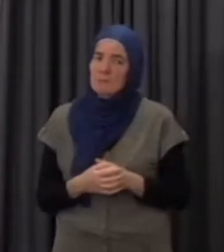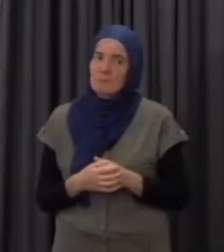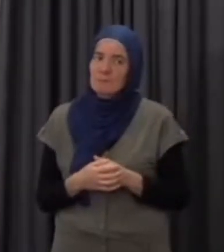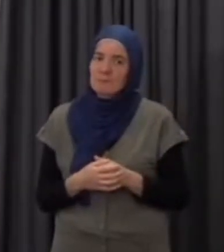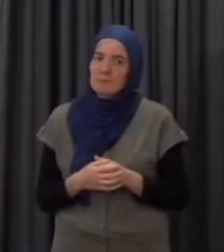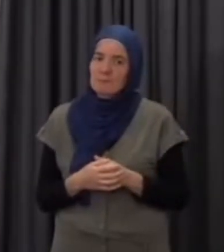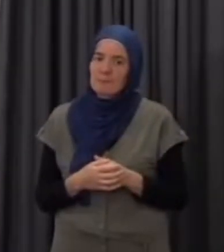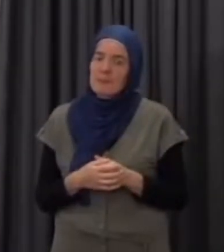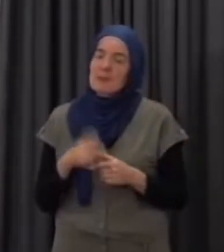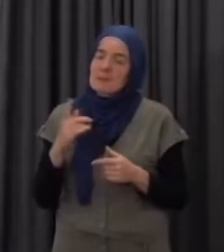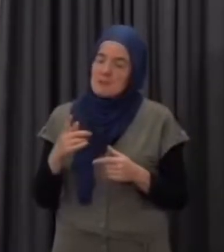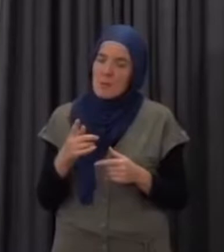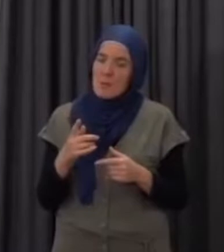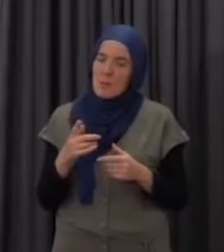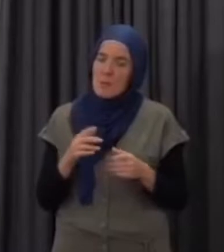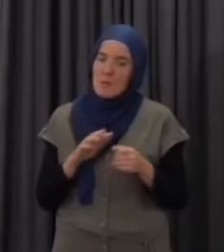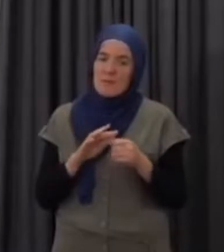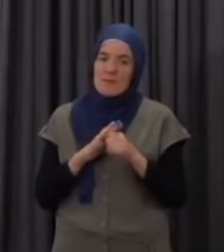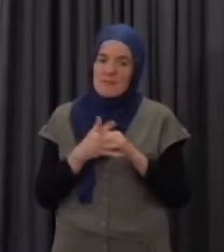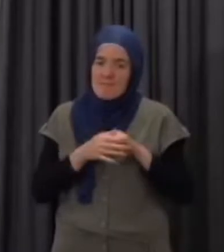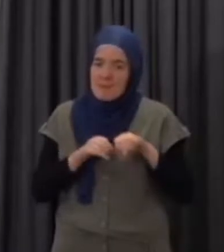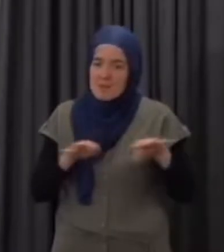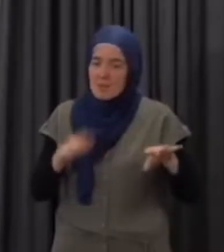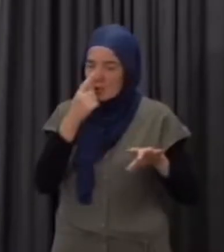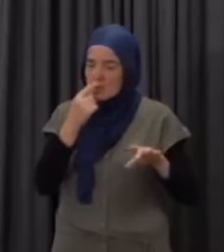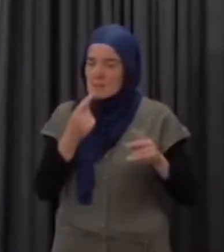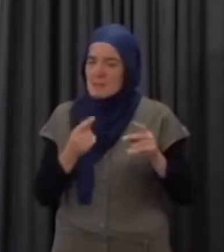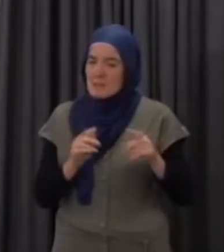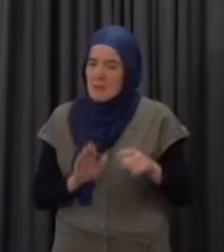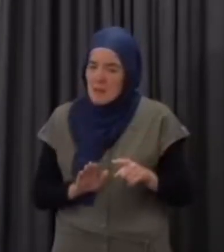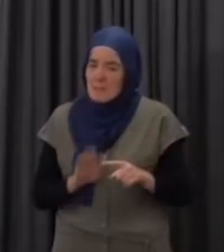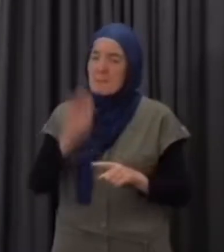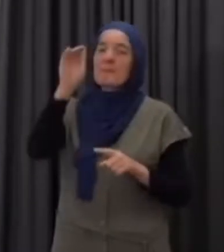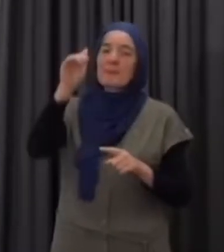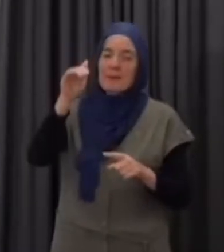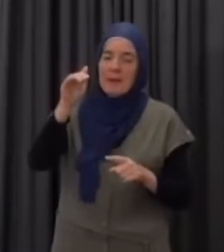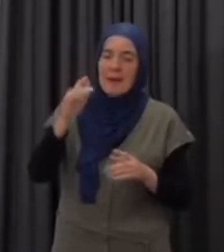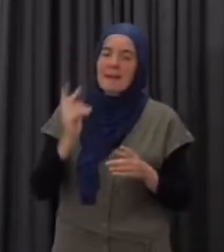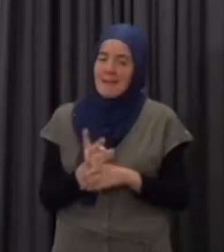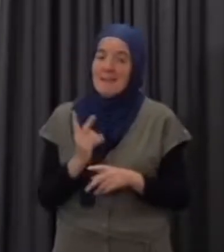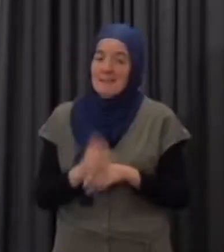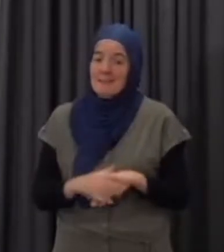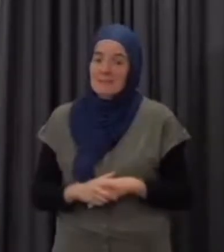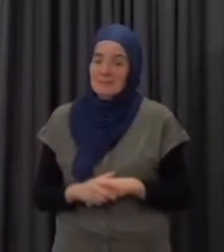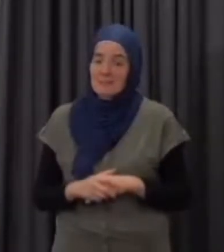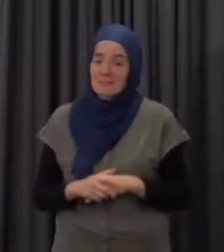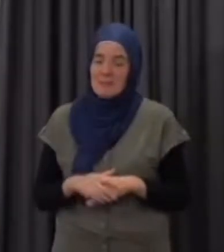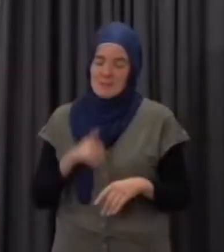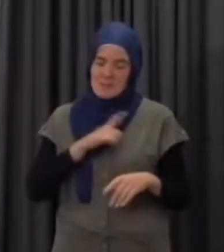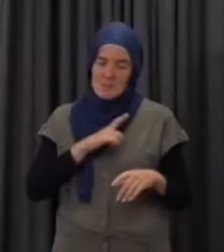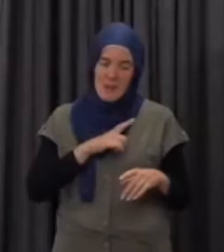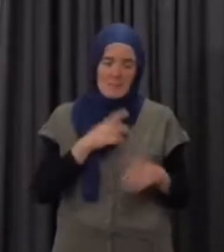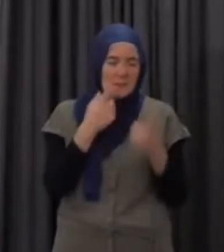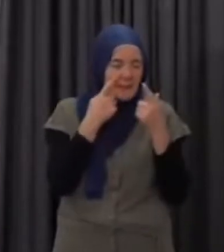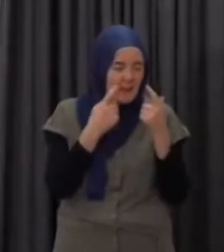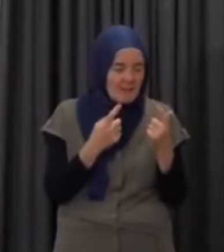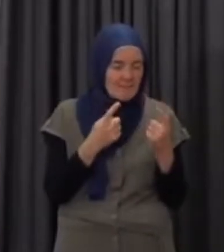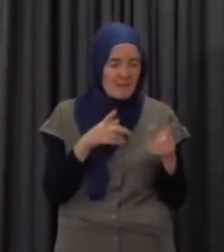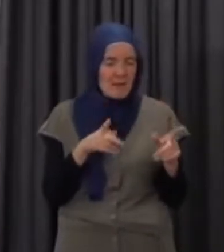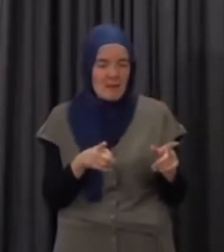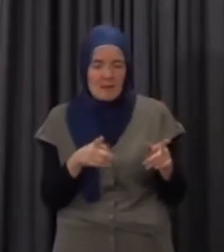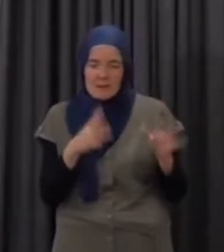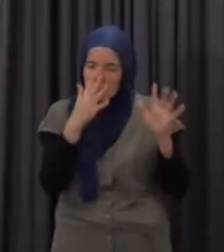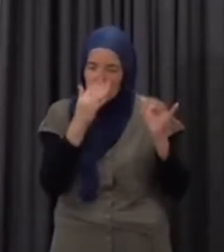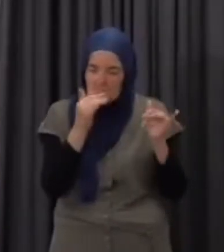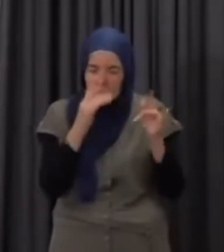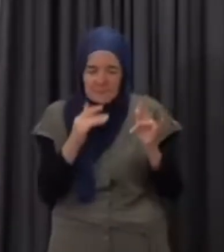could rise to another peak alongside some of those measures. It's why that is being very carefully coordinated at this time, why we're using the modelling and